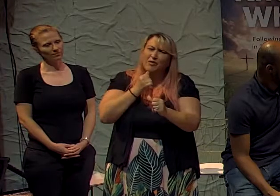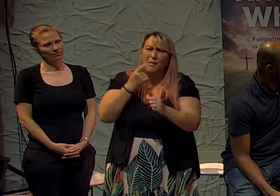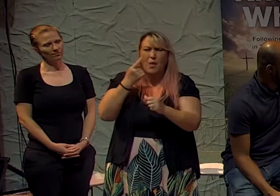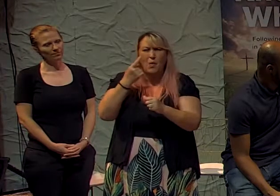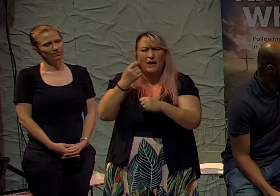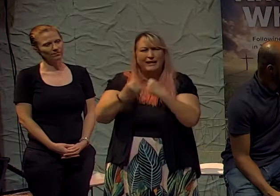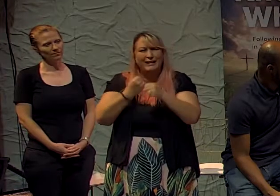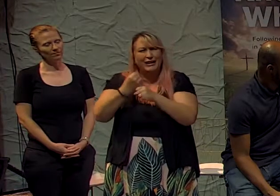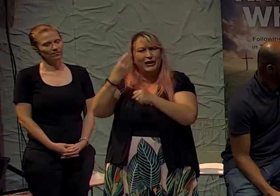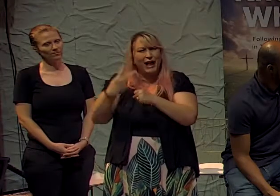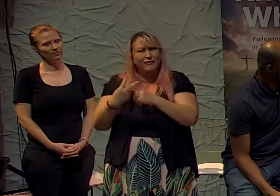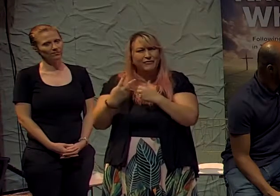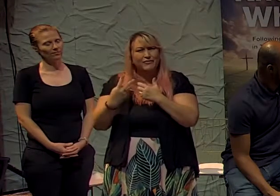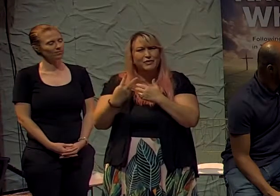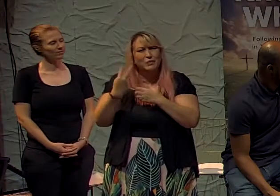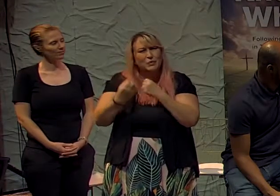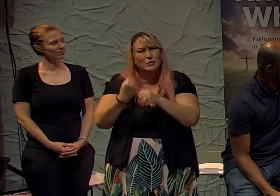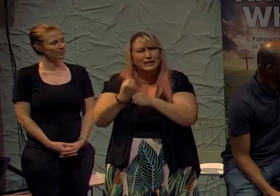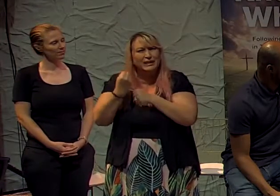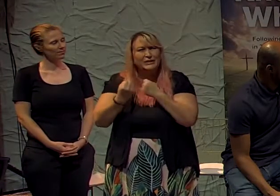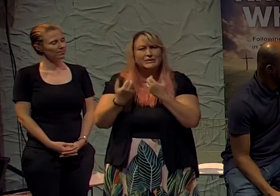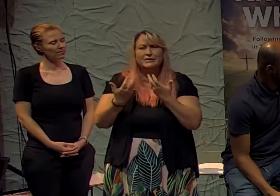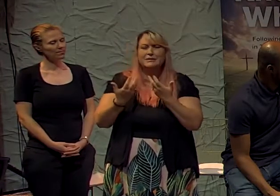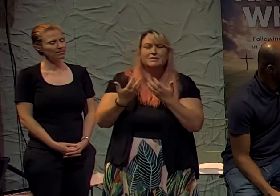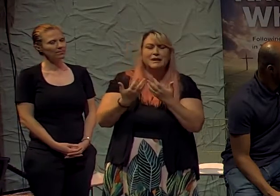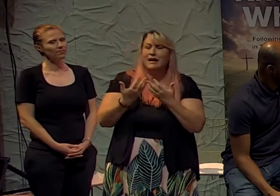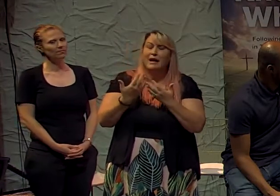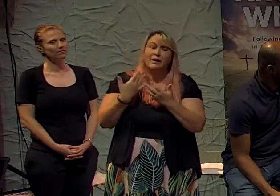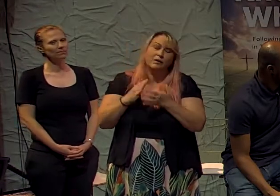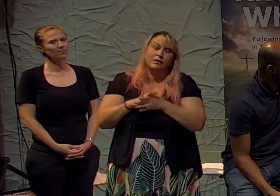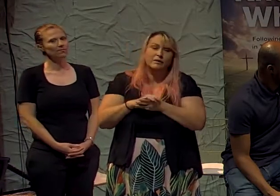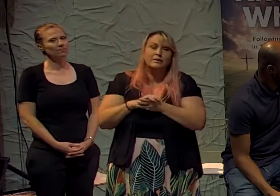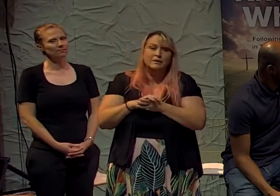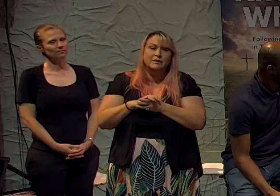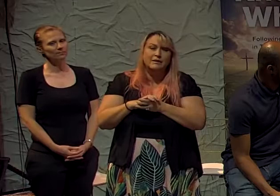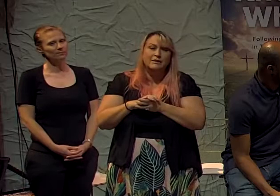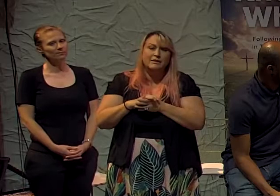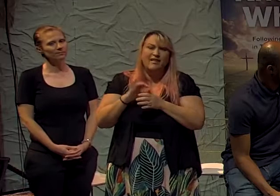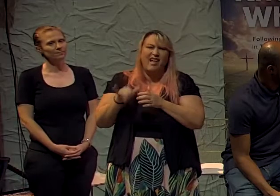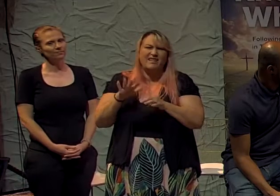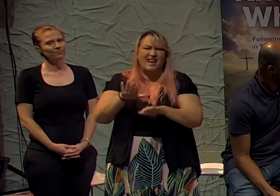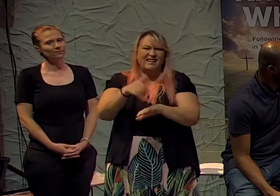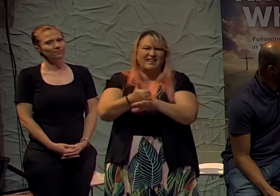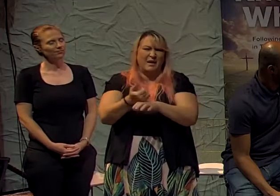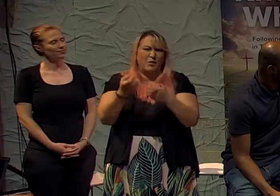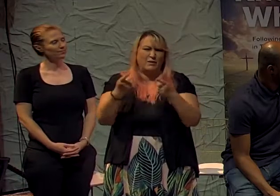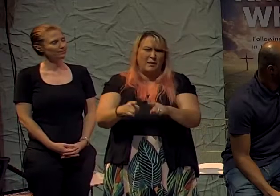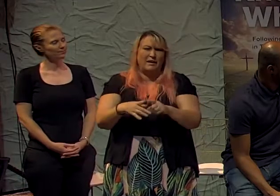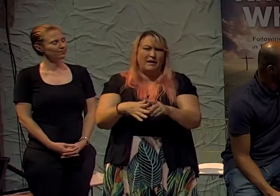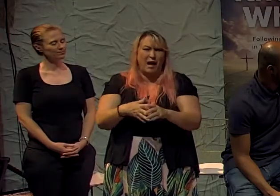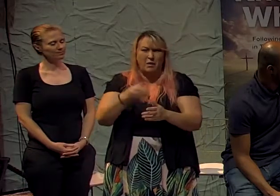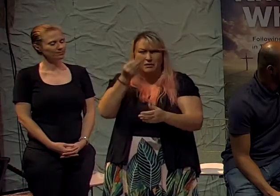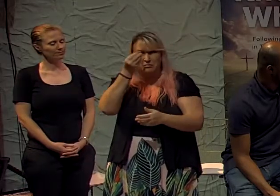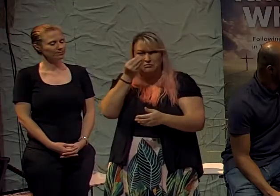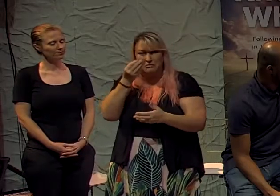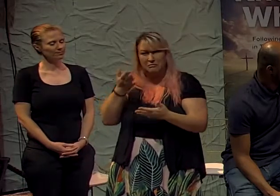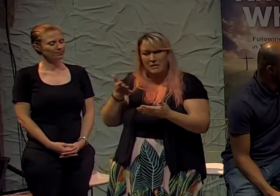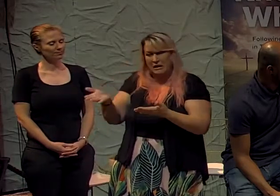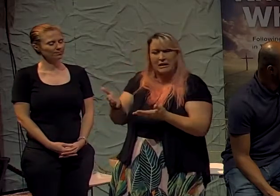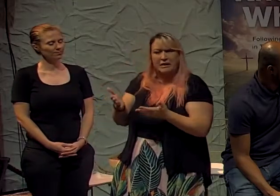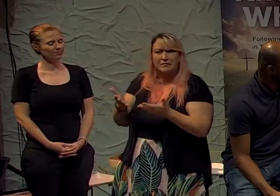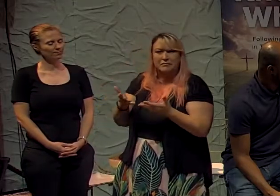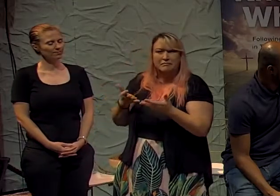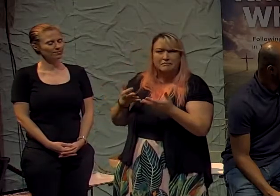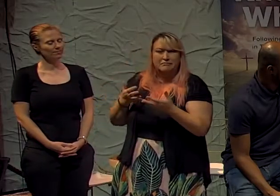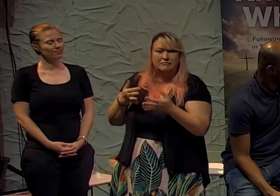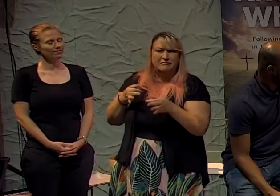maybe longer, 1.5 to 2 years. So that's just kind of setting up what was going on. I'll let him kind of tell you more about kind of how we got